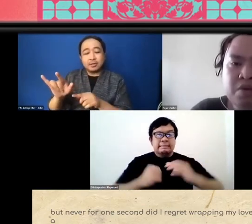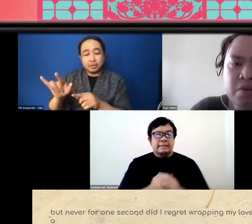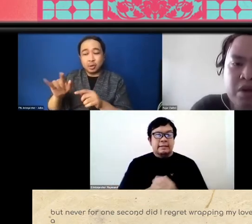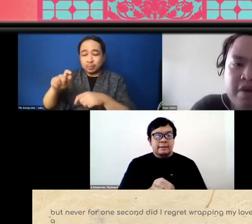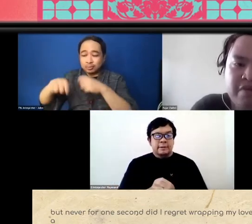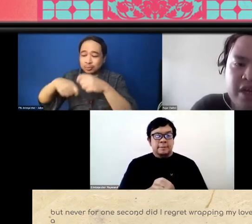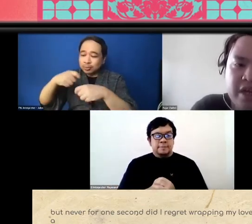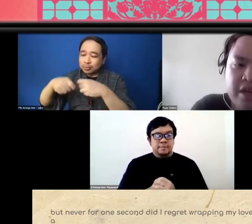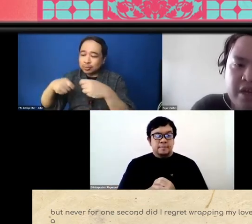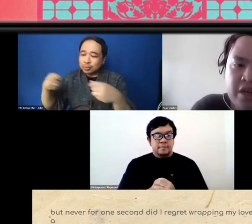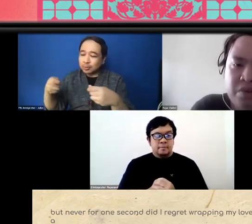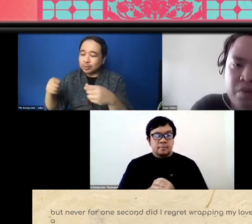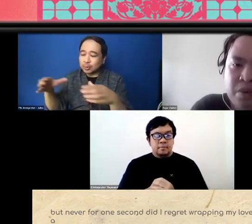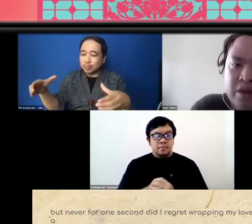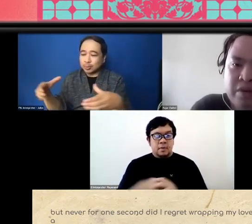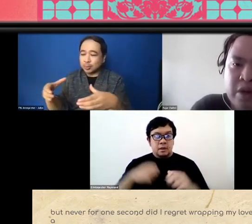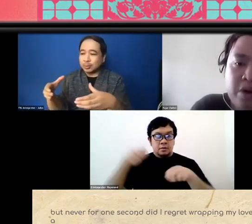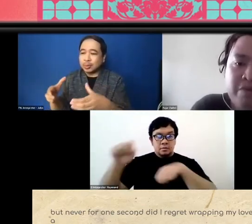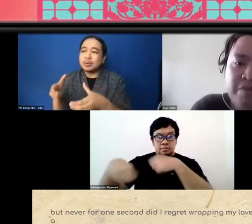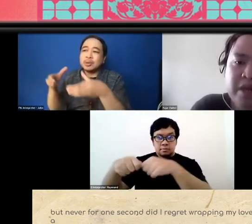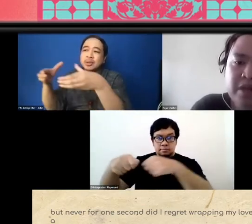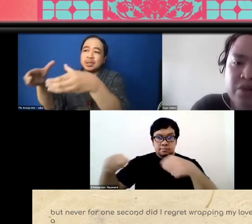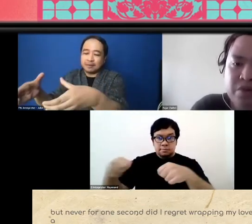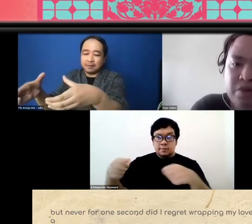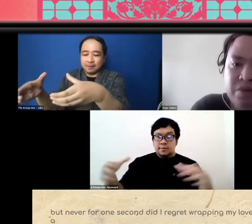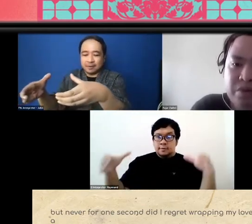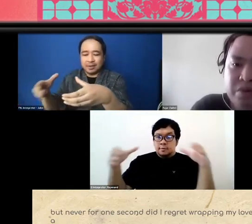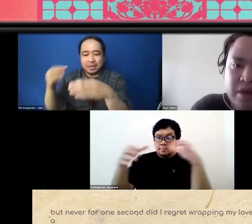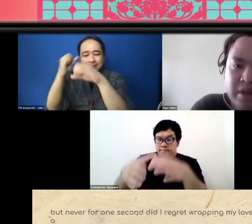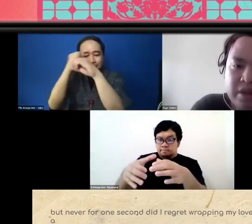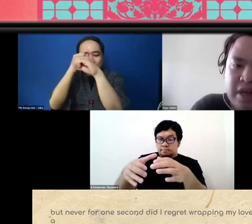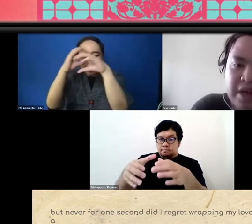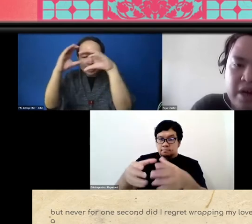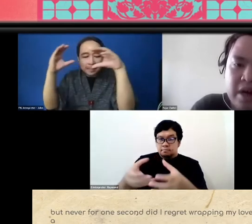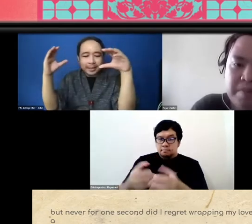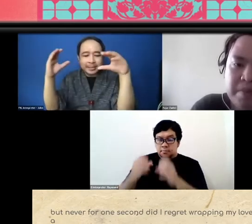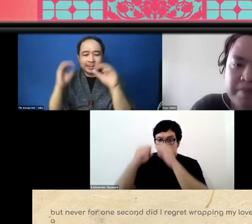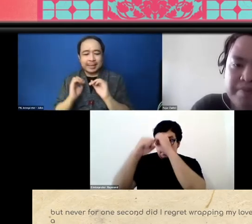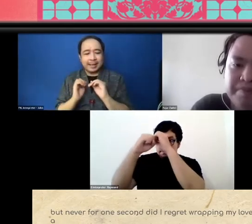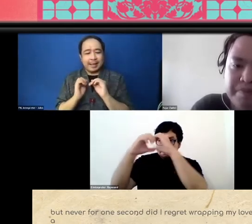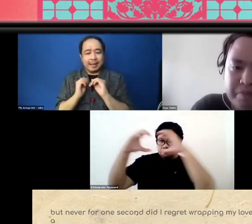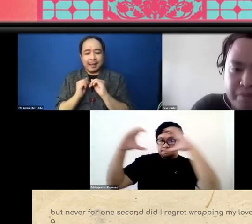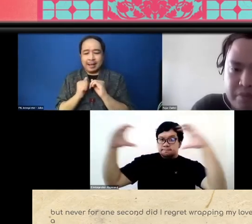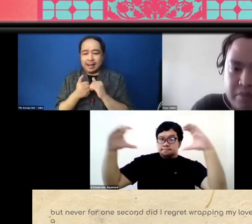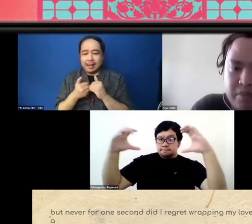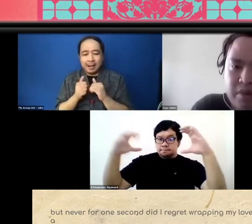how lovely it would have been to tie it up